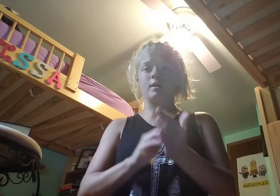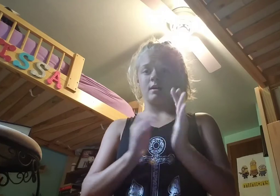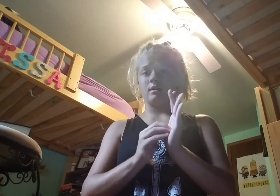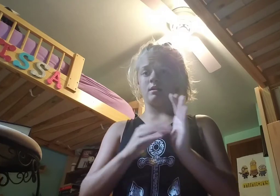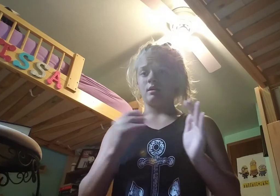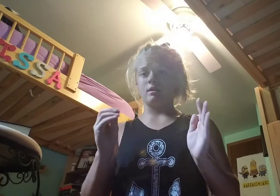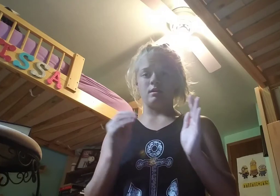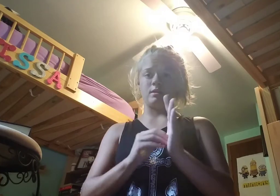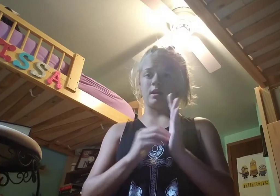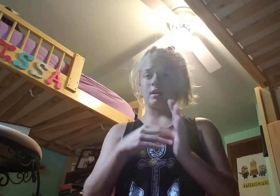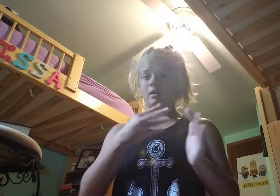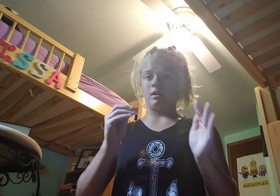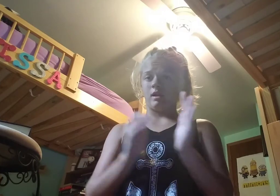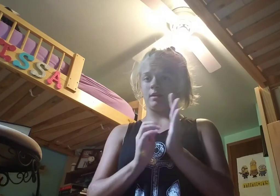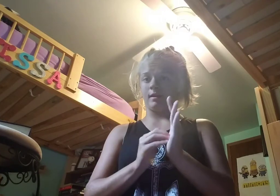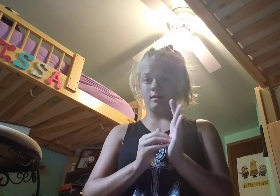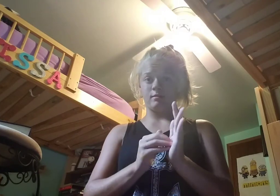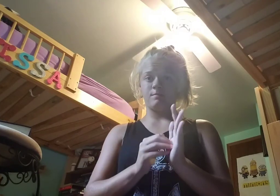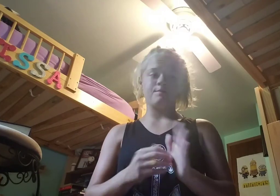again and again and again.